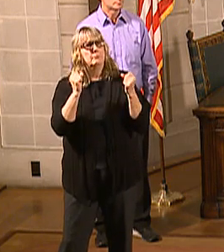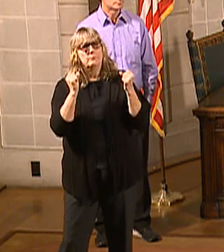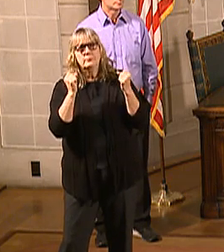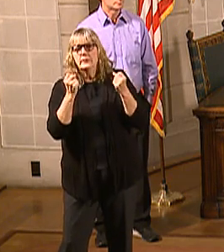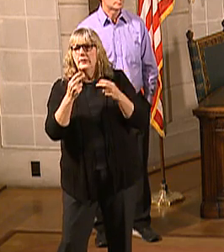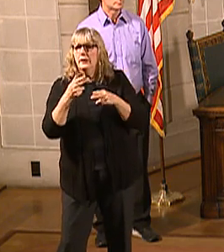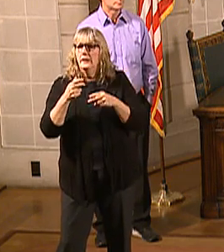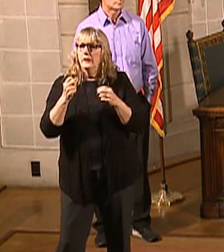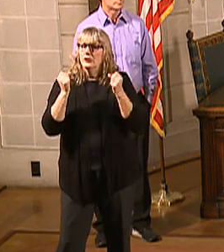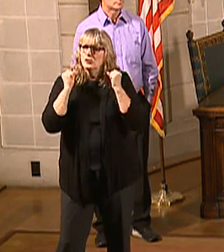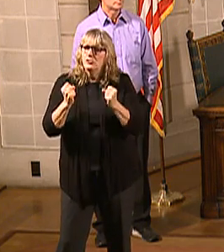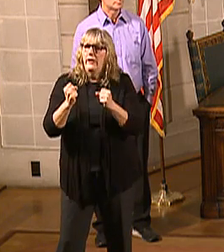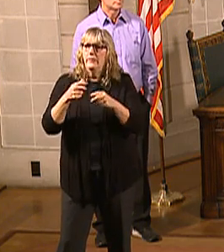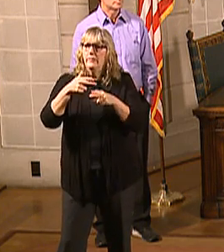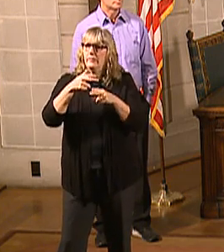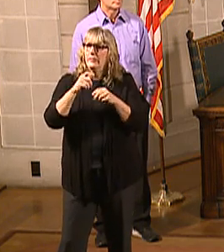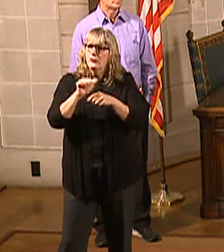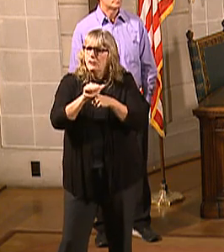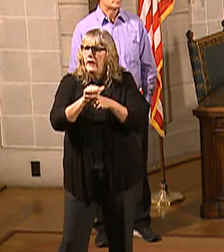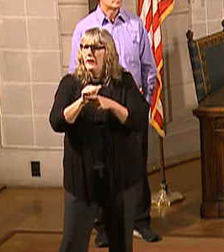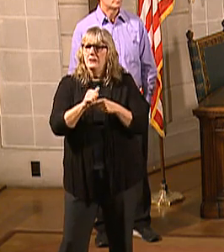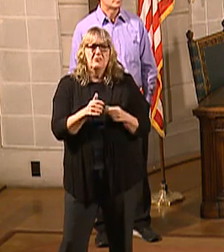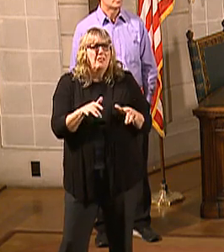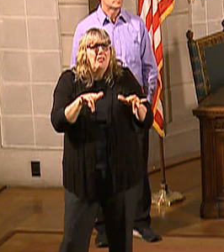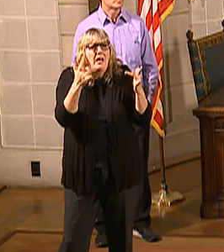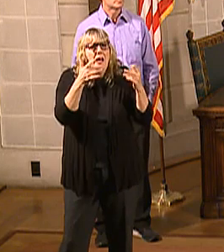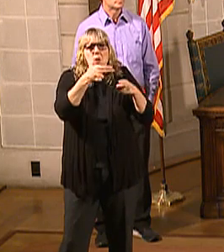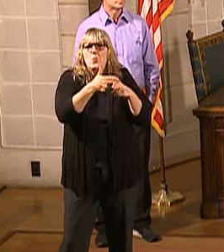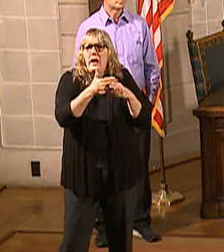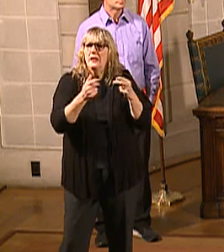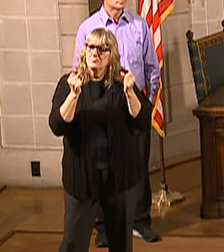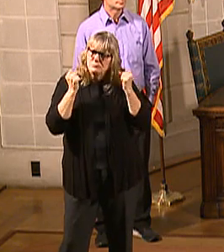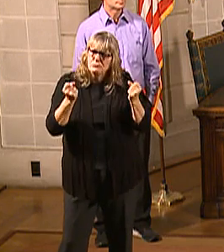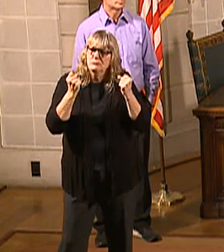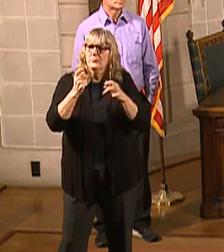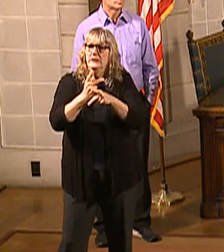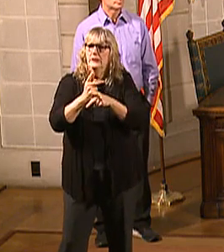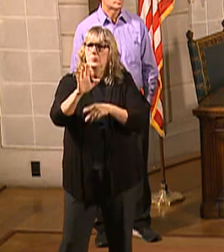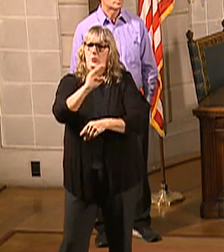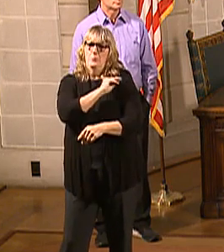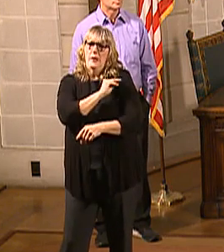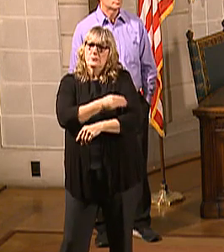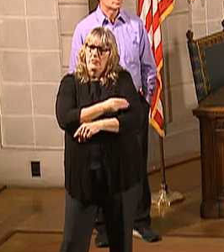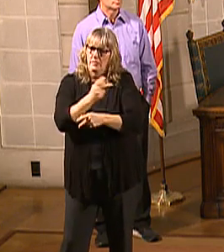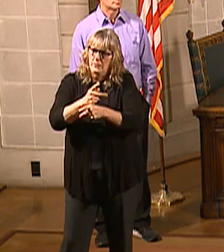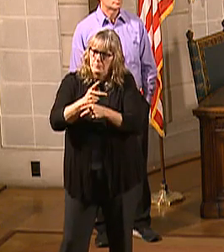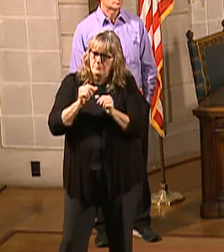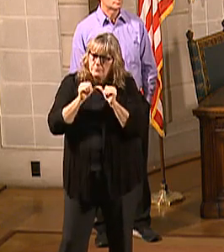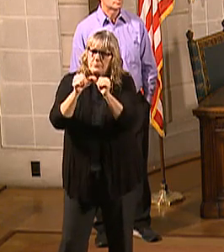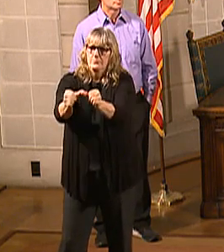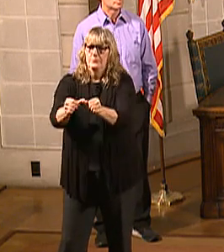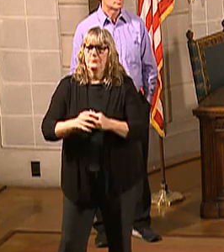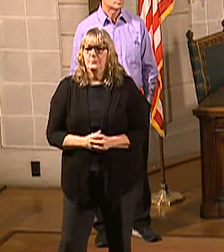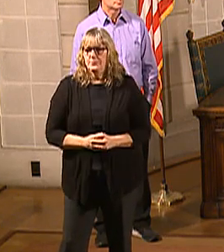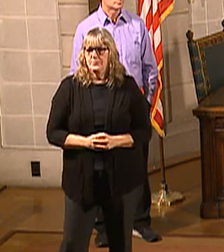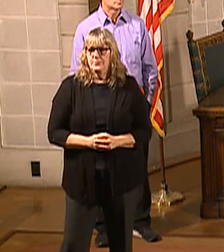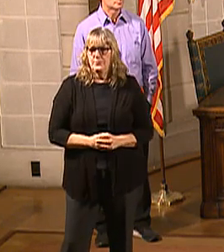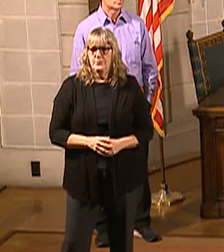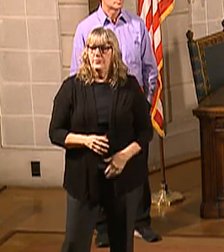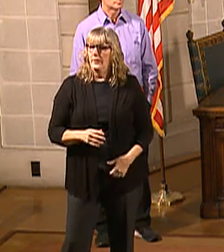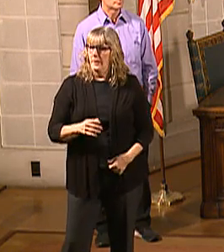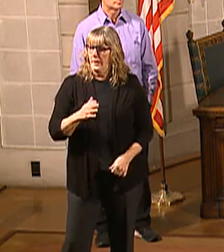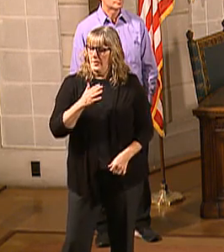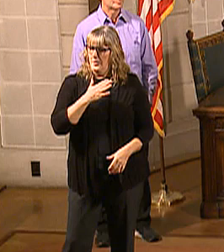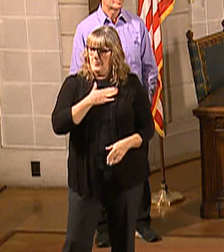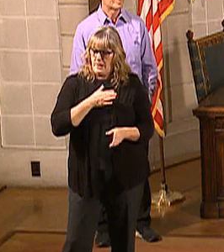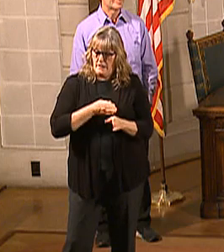lifting weights. And it doesn't have to be heavy weights, even light weights are good, just to keep that muscle mass. I made my